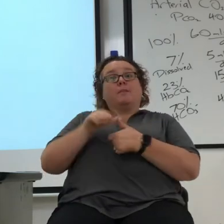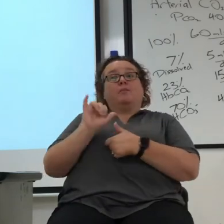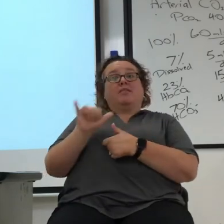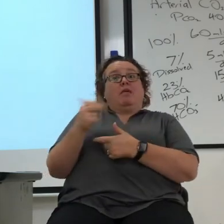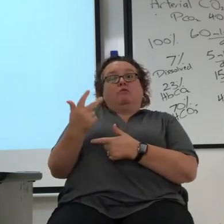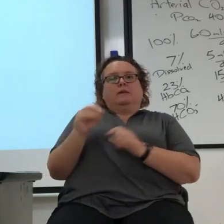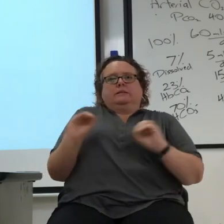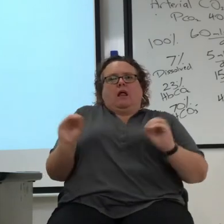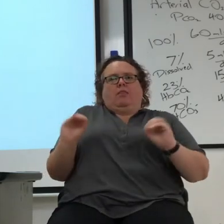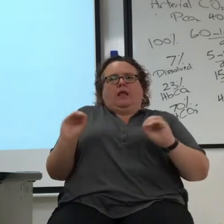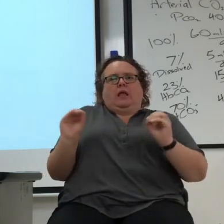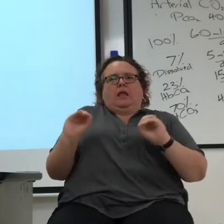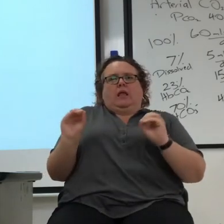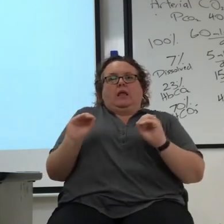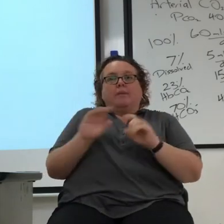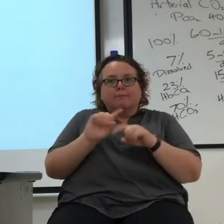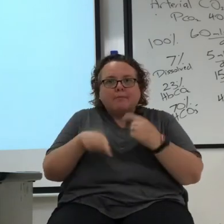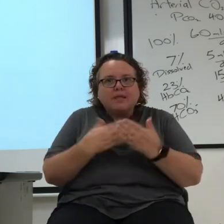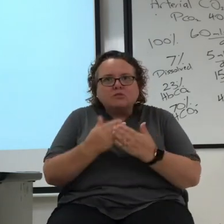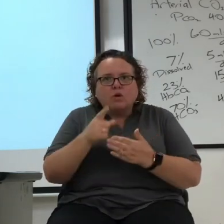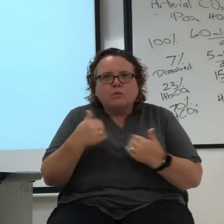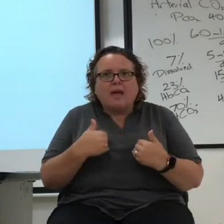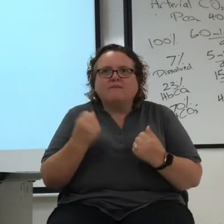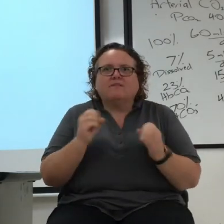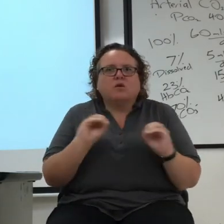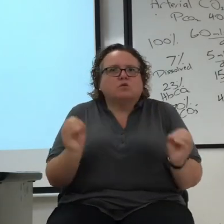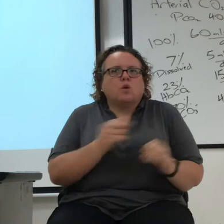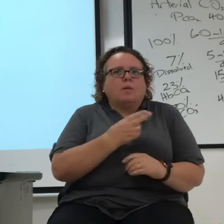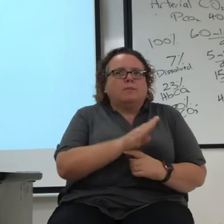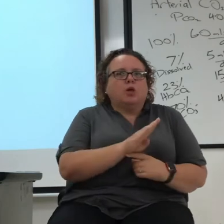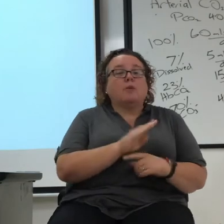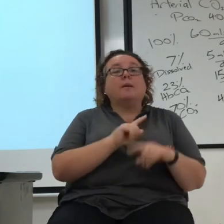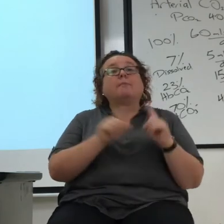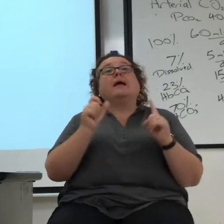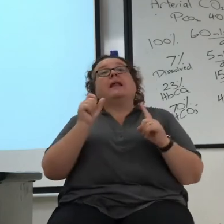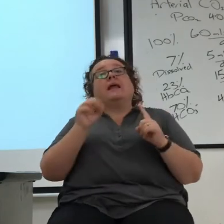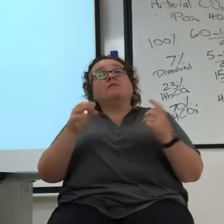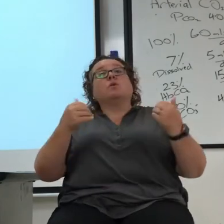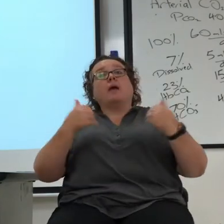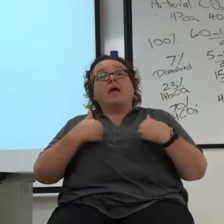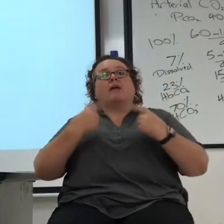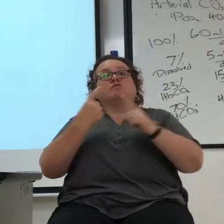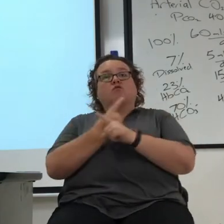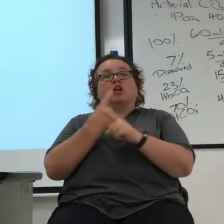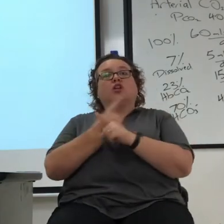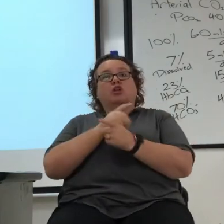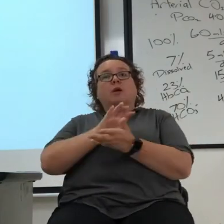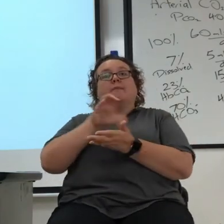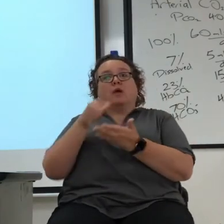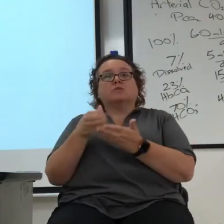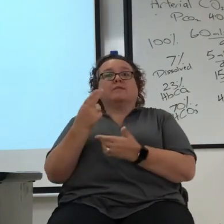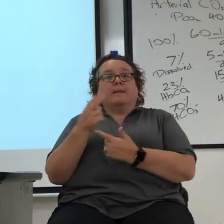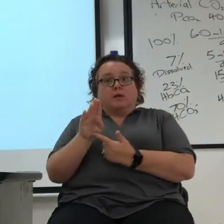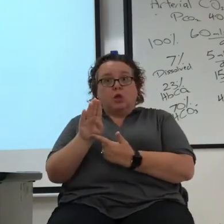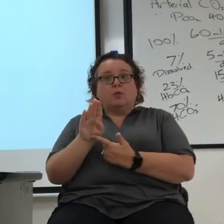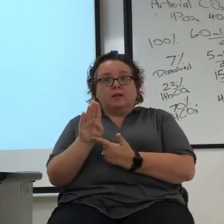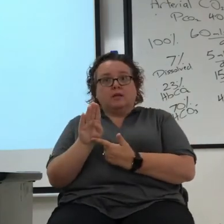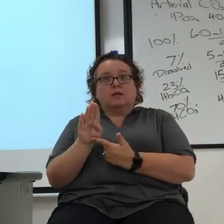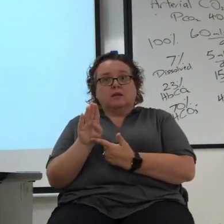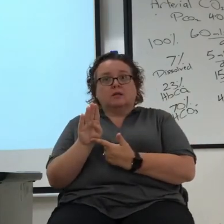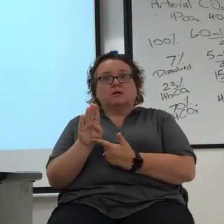nothing. But that's all you got if there's no hemoglobin. But if you have regular amounts of hemoglobin,